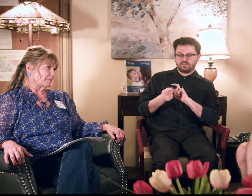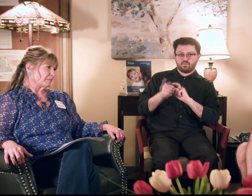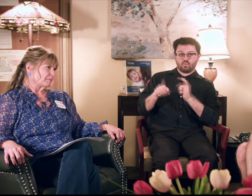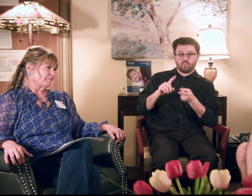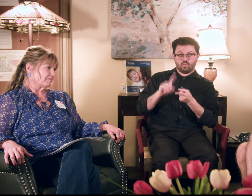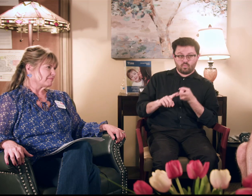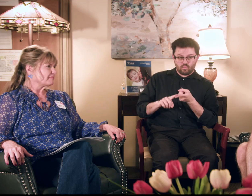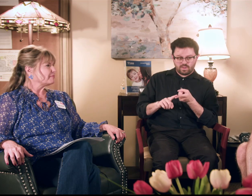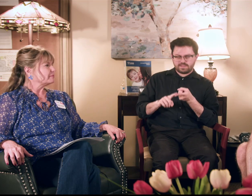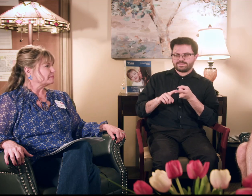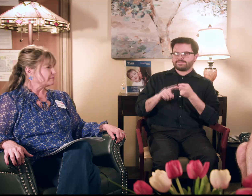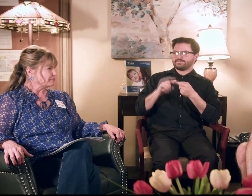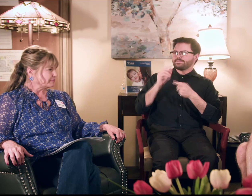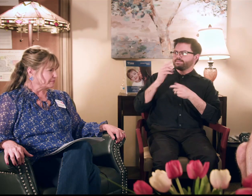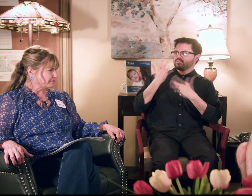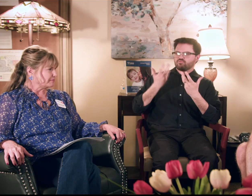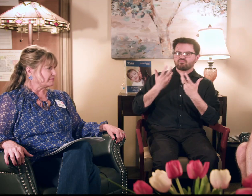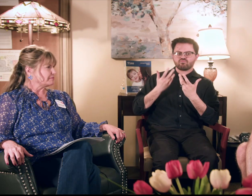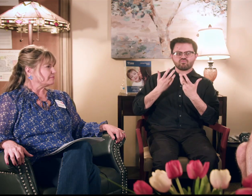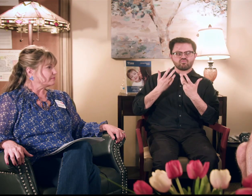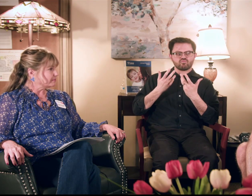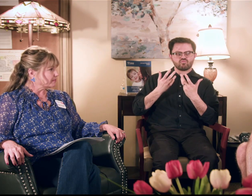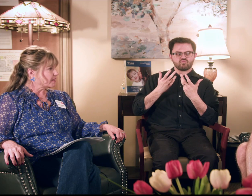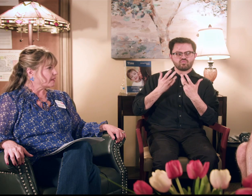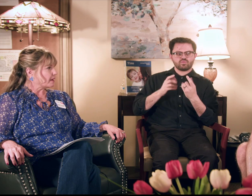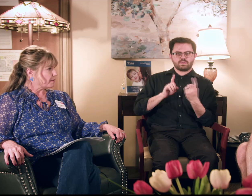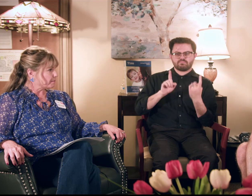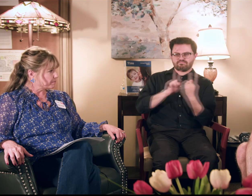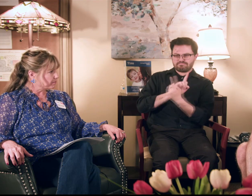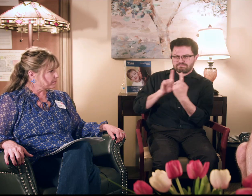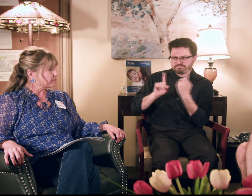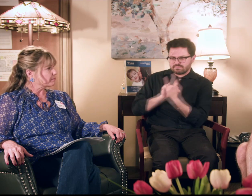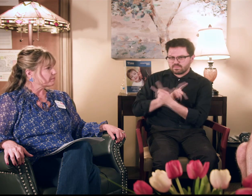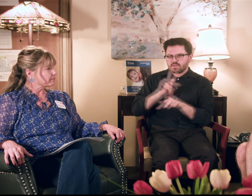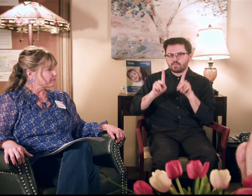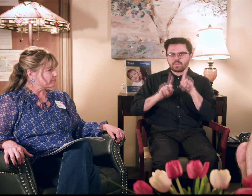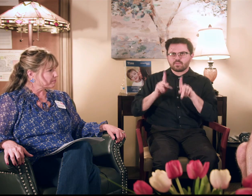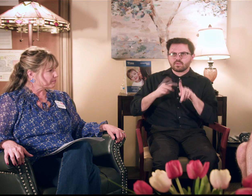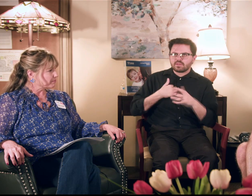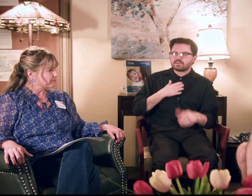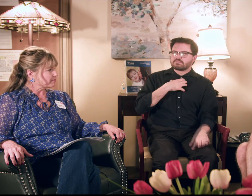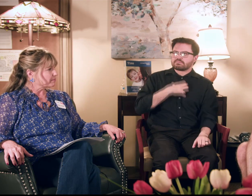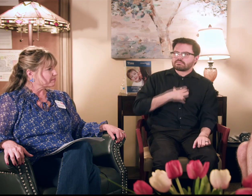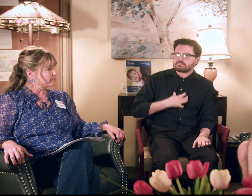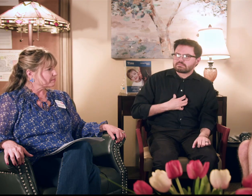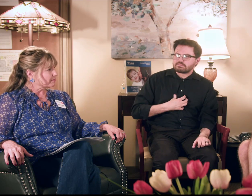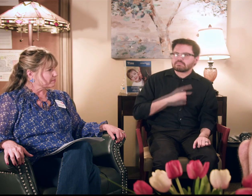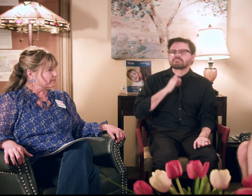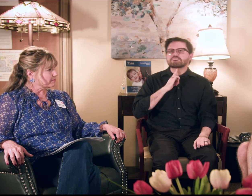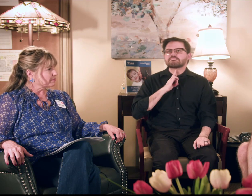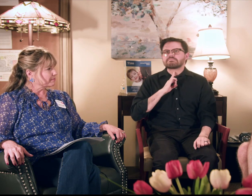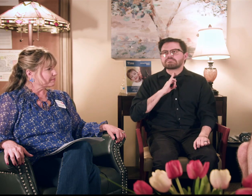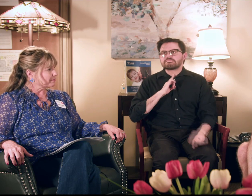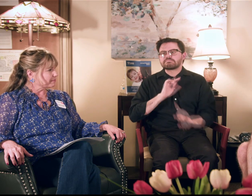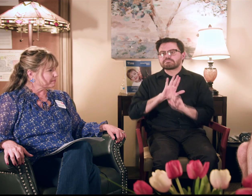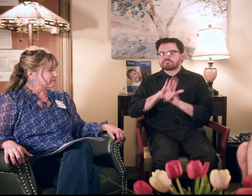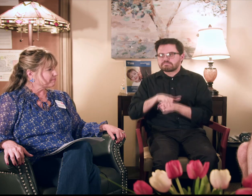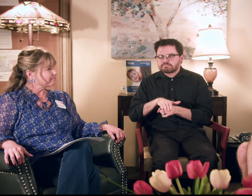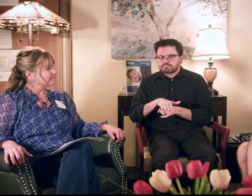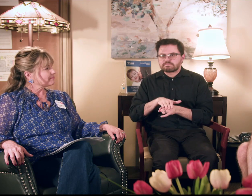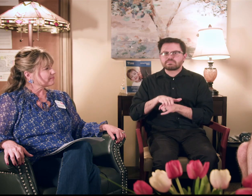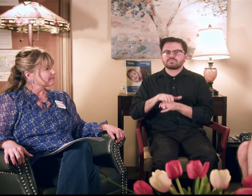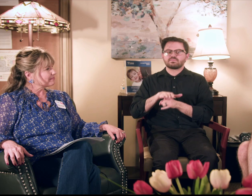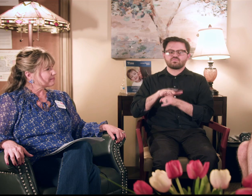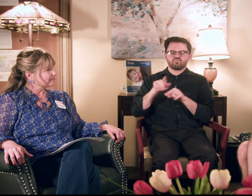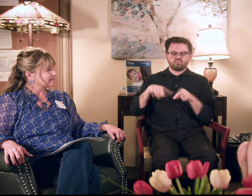of those hungering and thirsting for righteousness or justice or healing. So where there's suffering, there's the divine present, ready